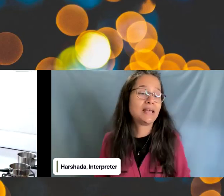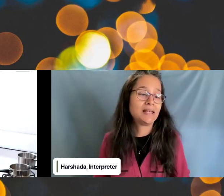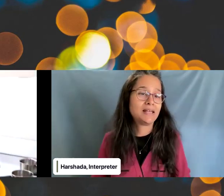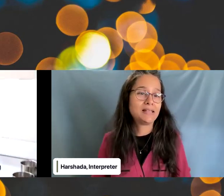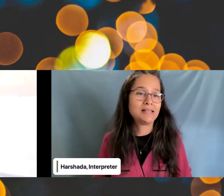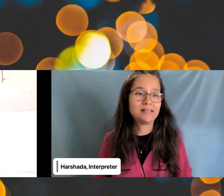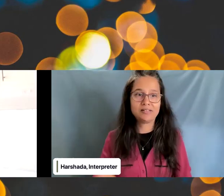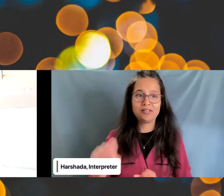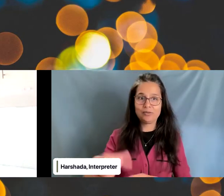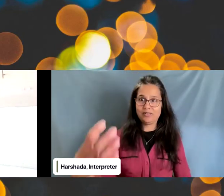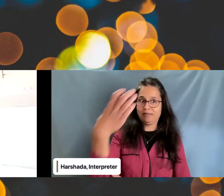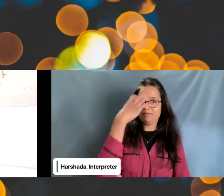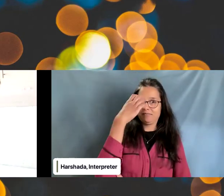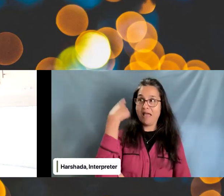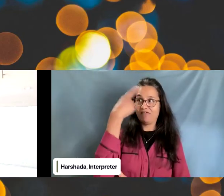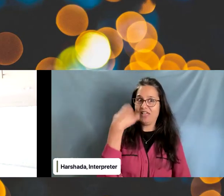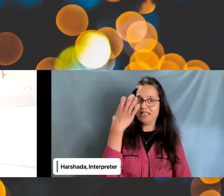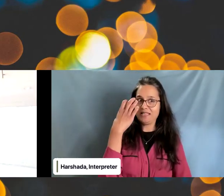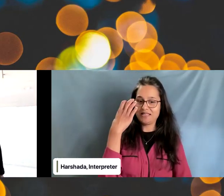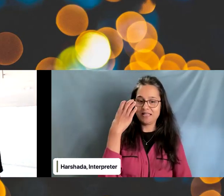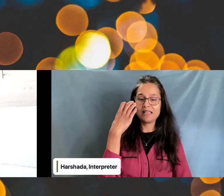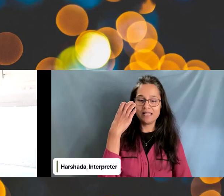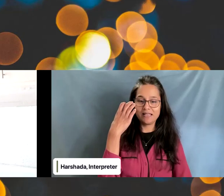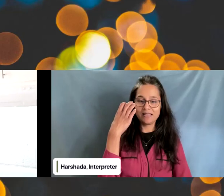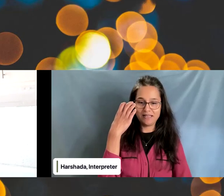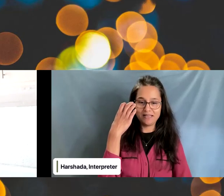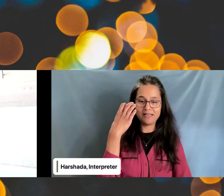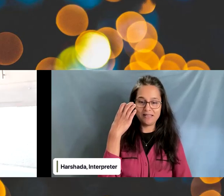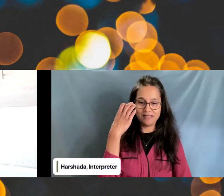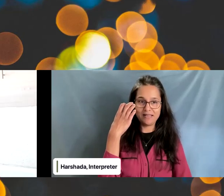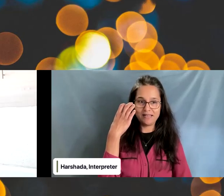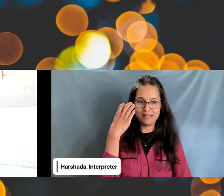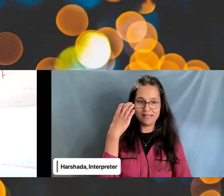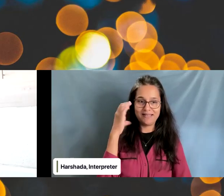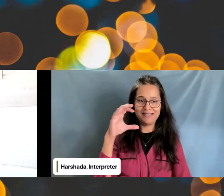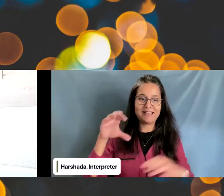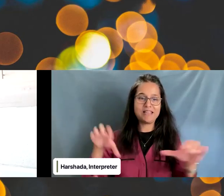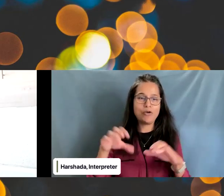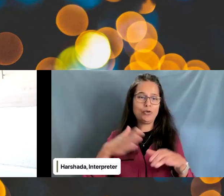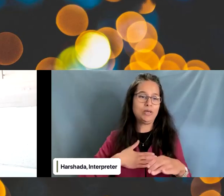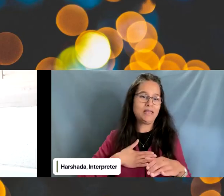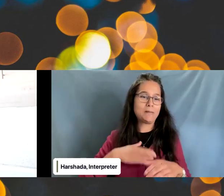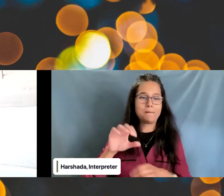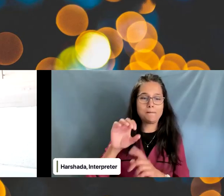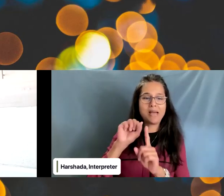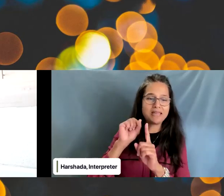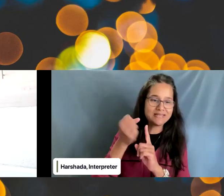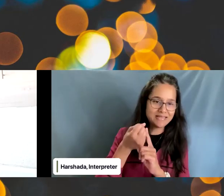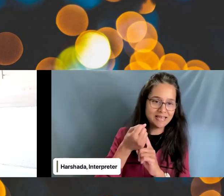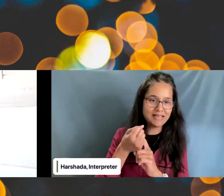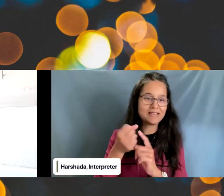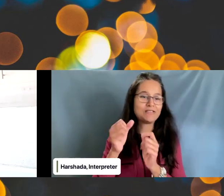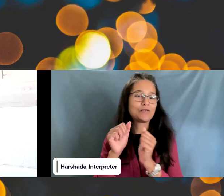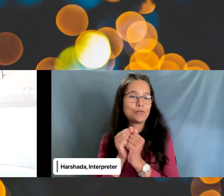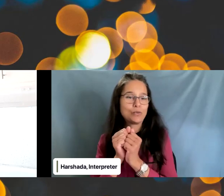little bit so you can see my face bending down, which is how I was doing my scenes with Khan. I had to be like this to be at